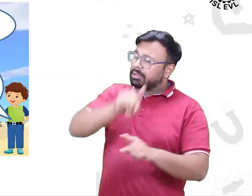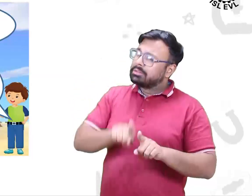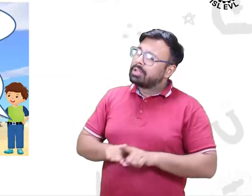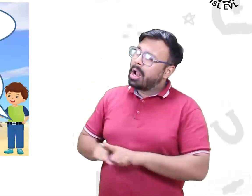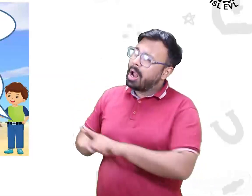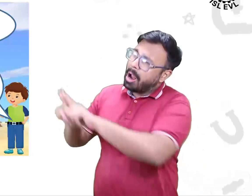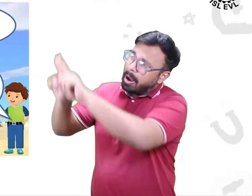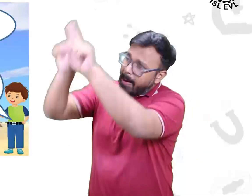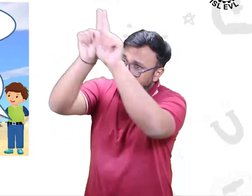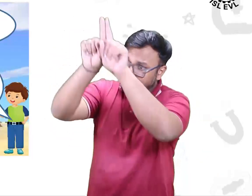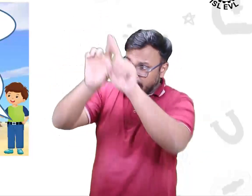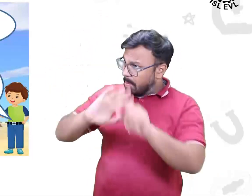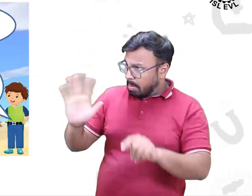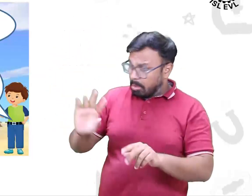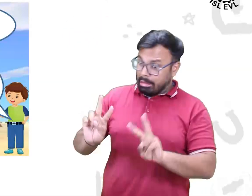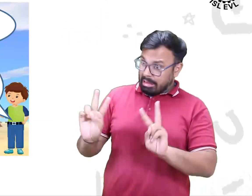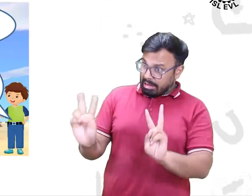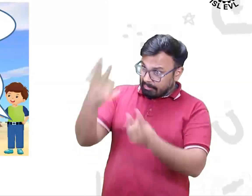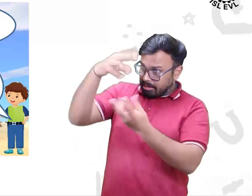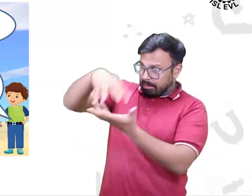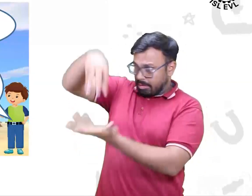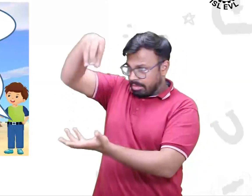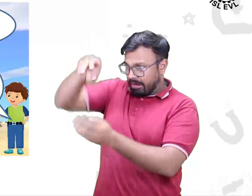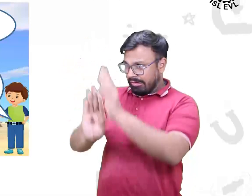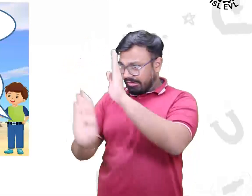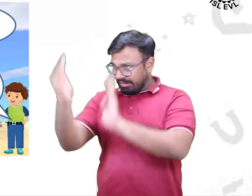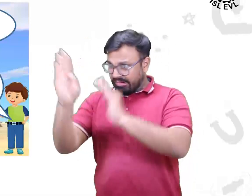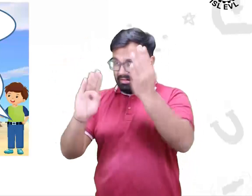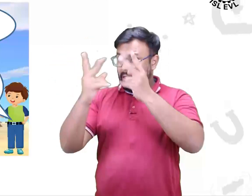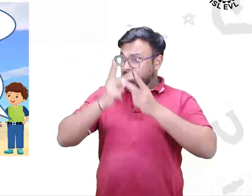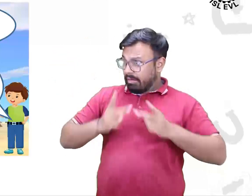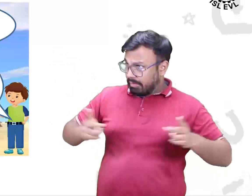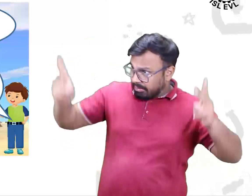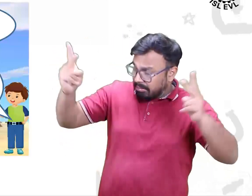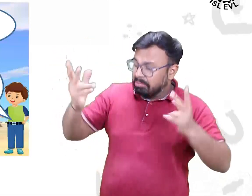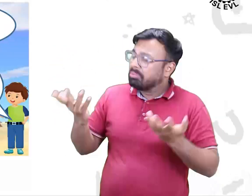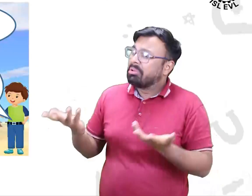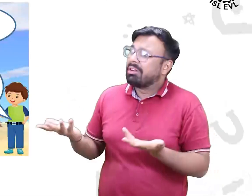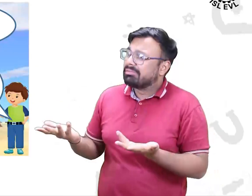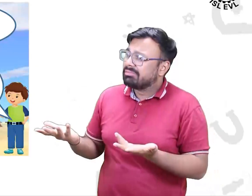Or are there different types?